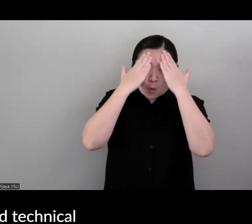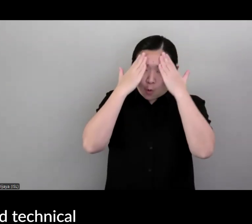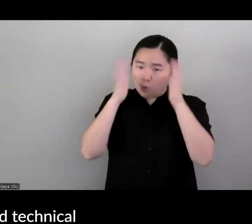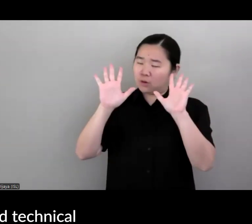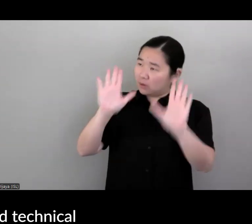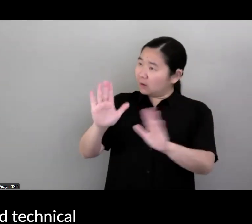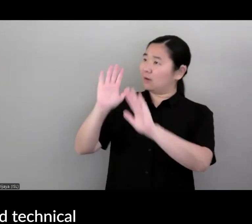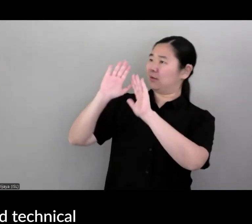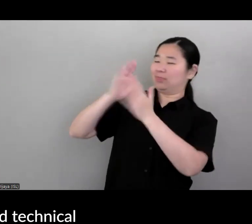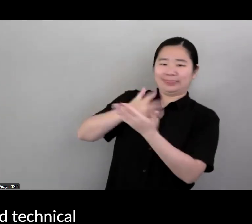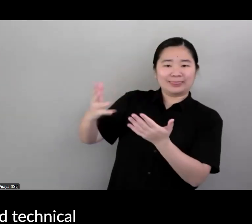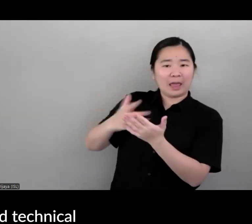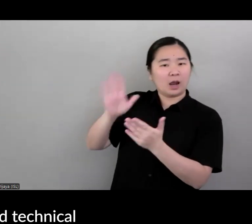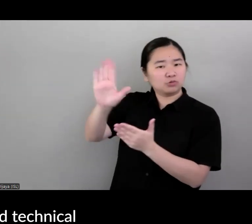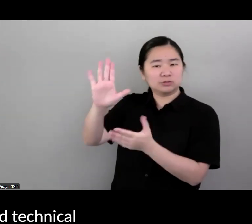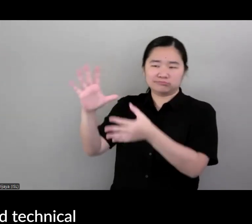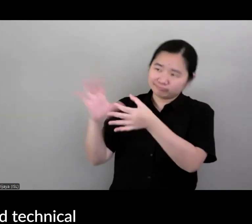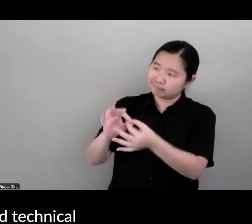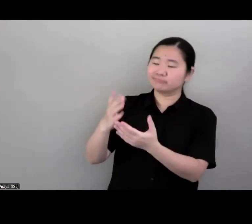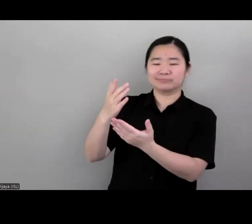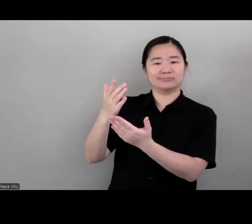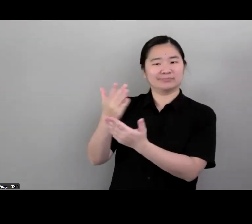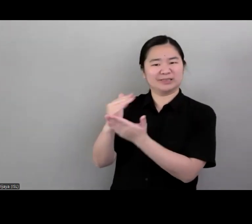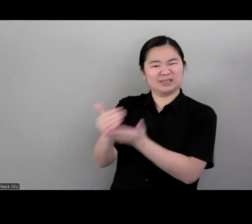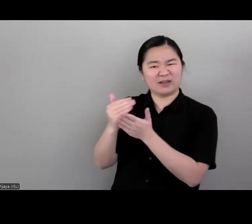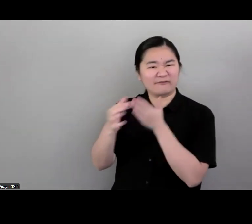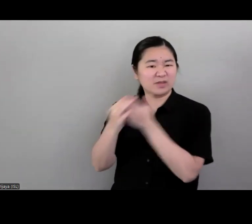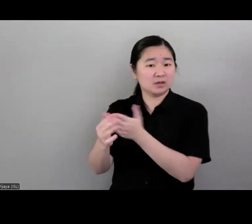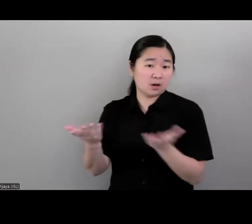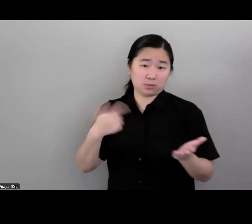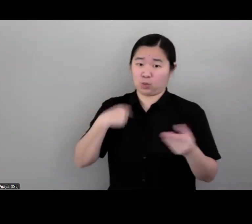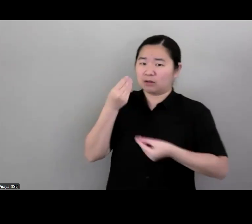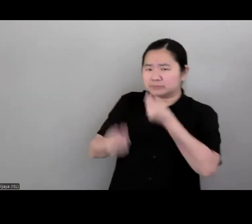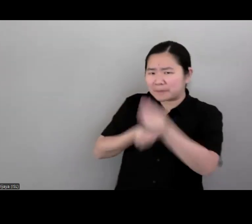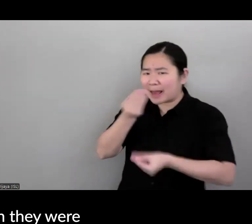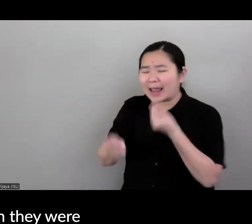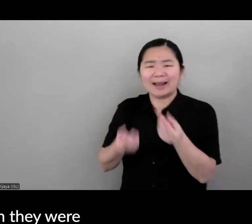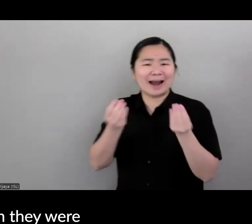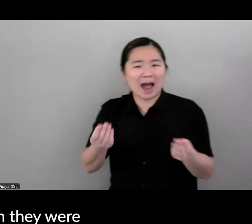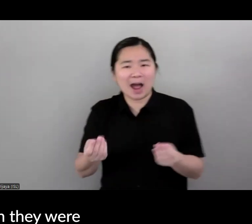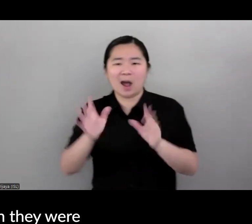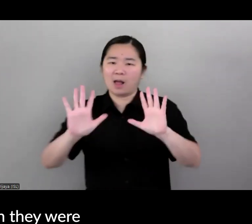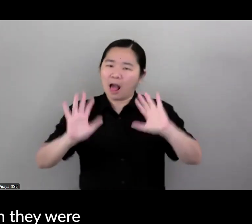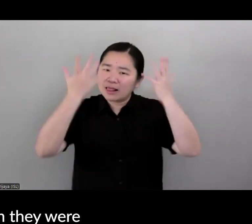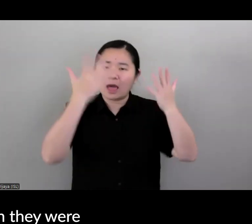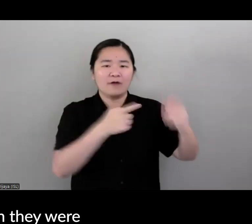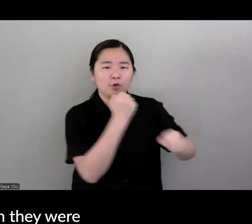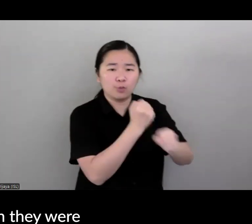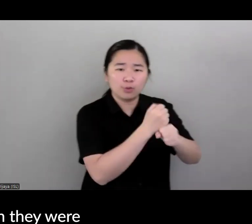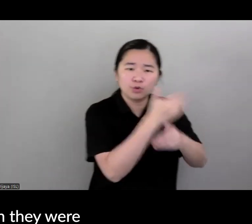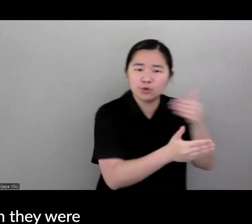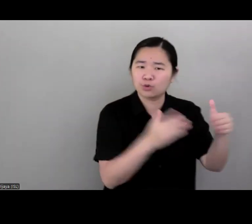provided technical mentoring to the OPD staff and psychosocial support to OPD staff as per need when they were doing